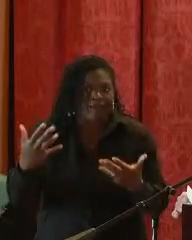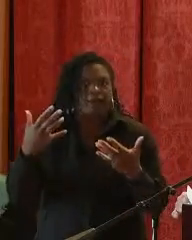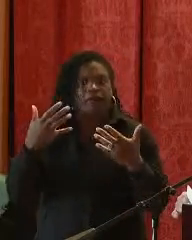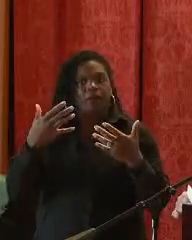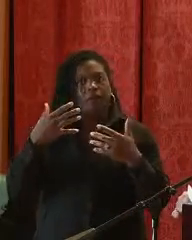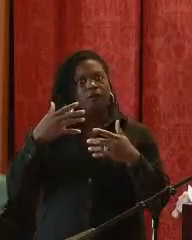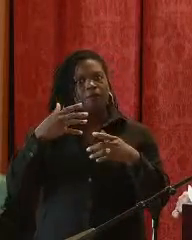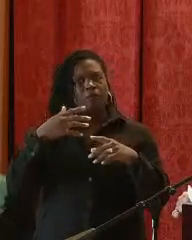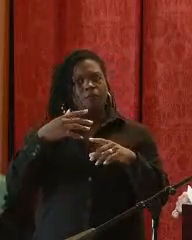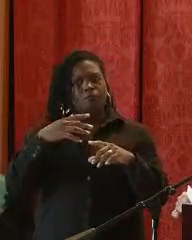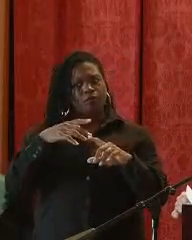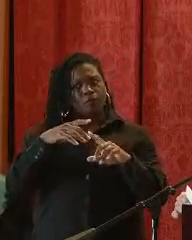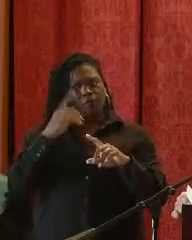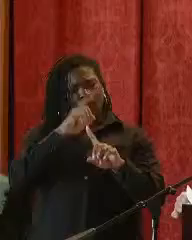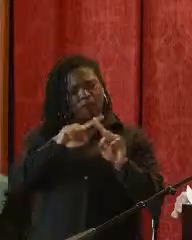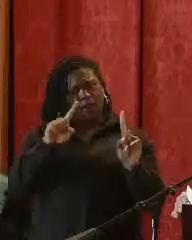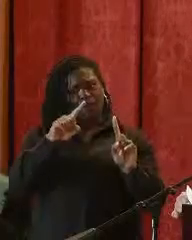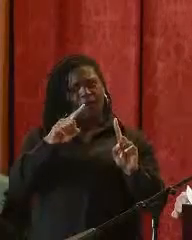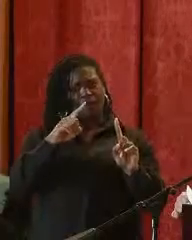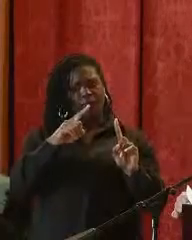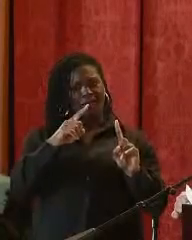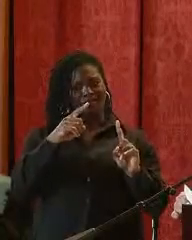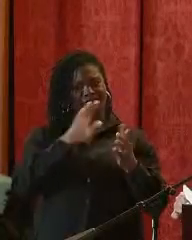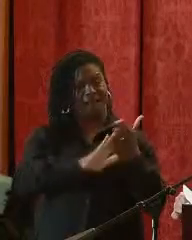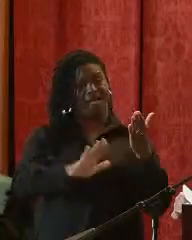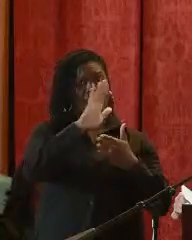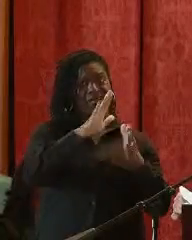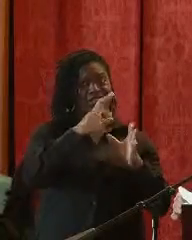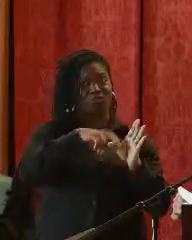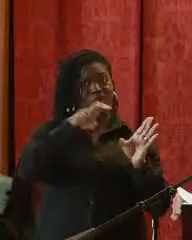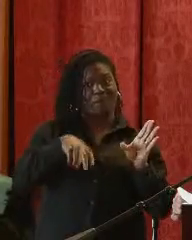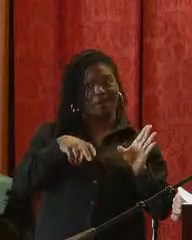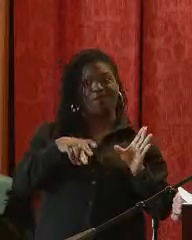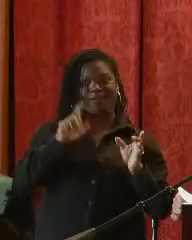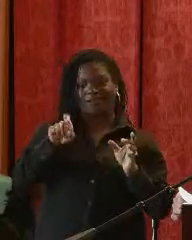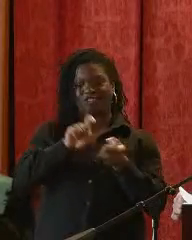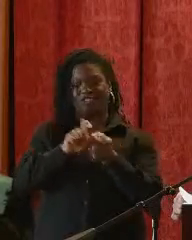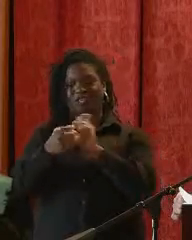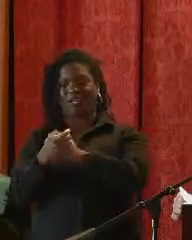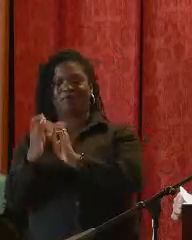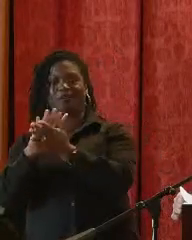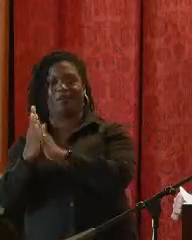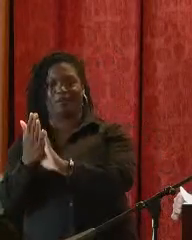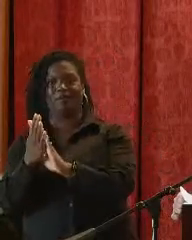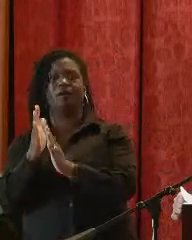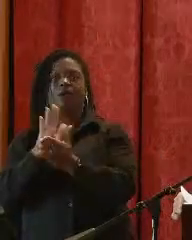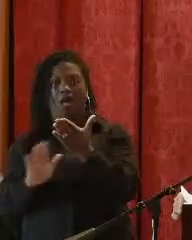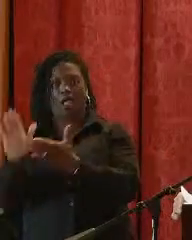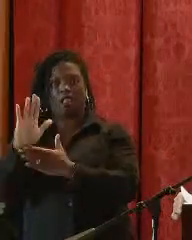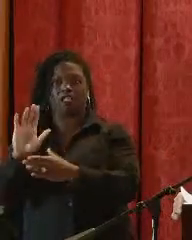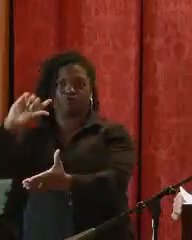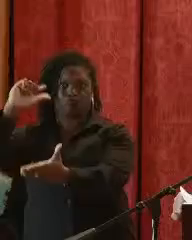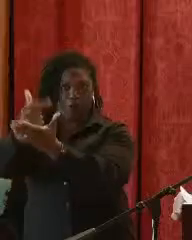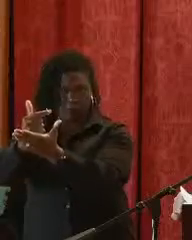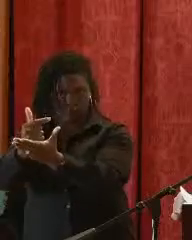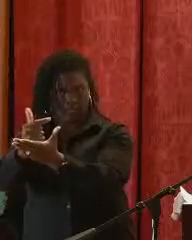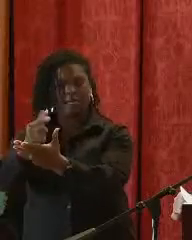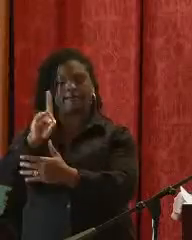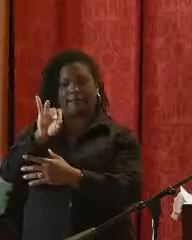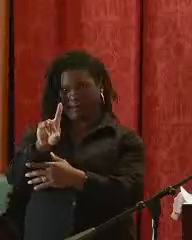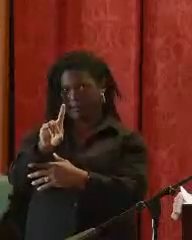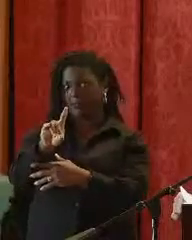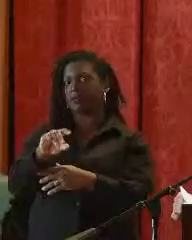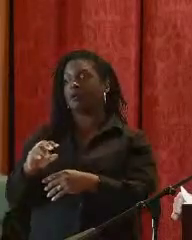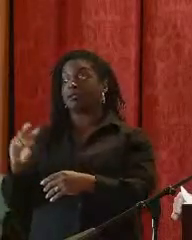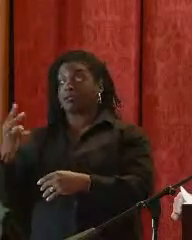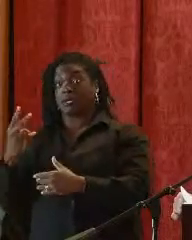decided I had to move from being a college dropout to a college graduate. And I was able to do that. A few months after our second child was